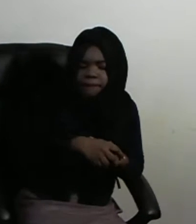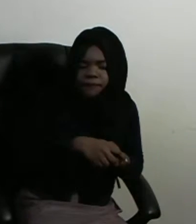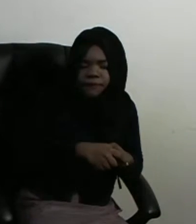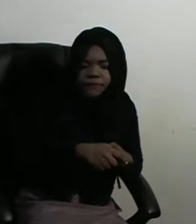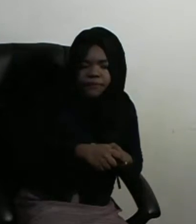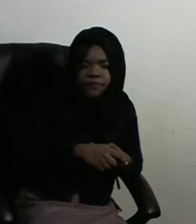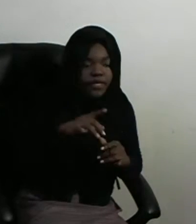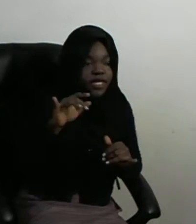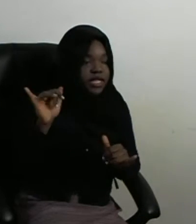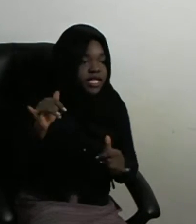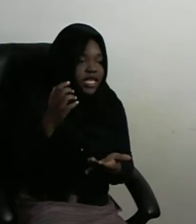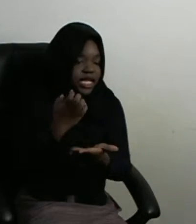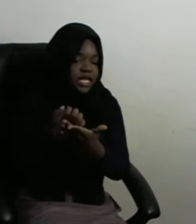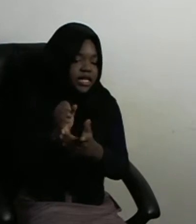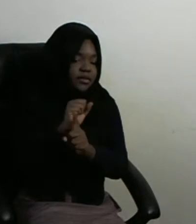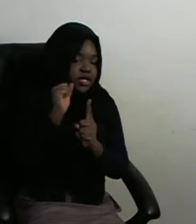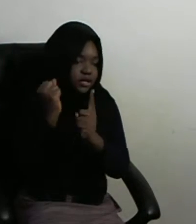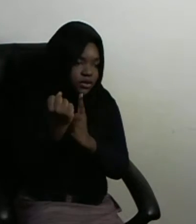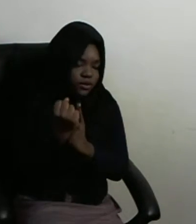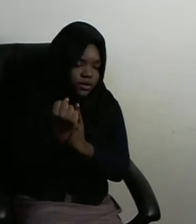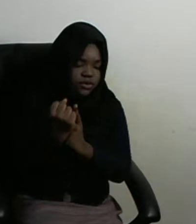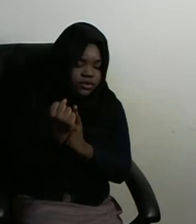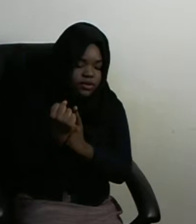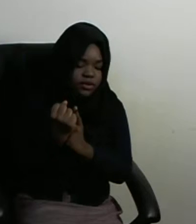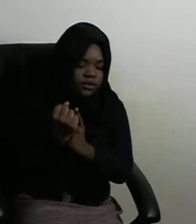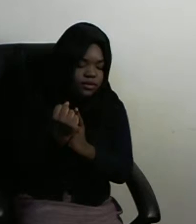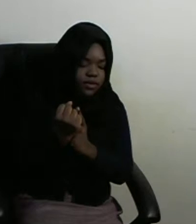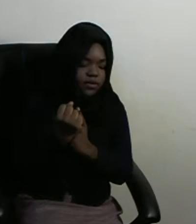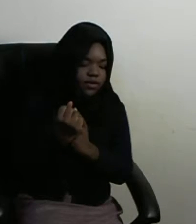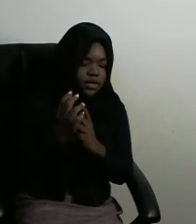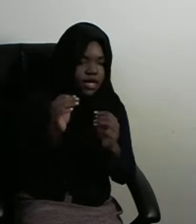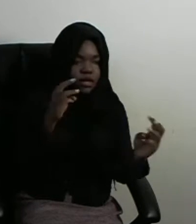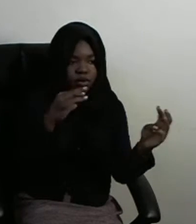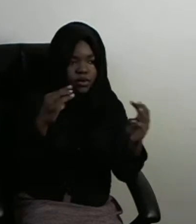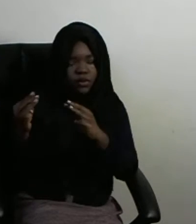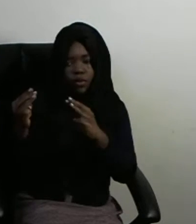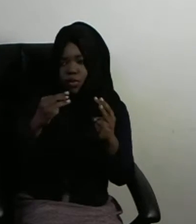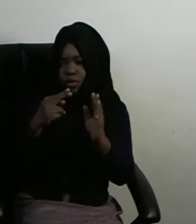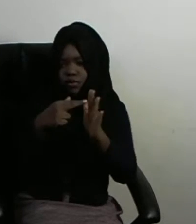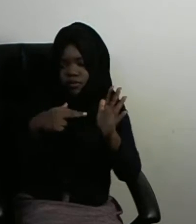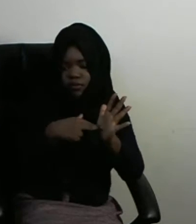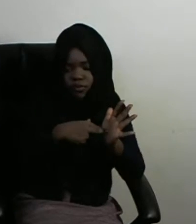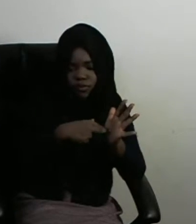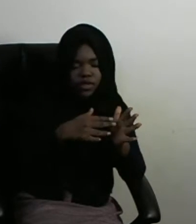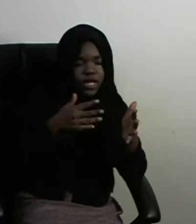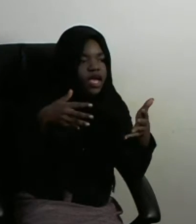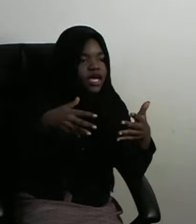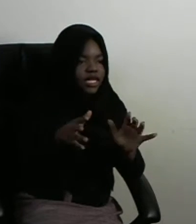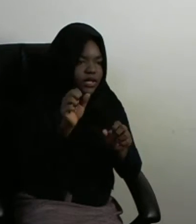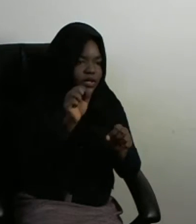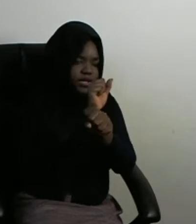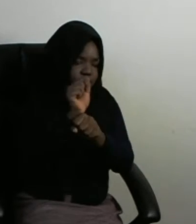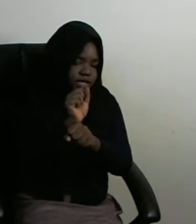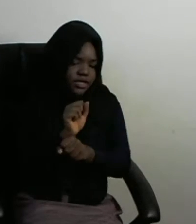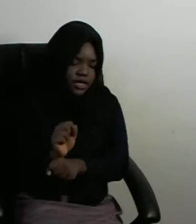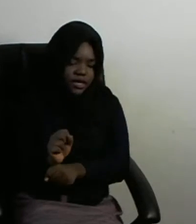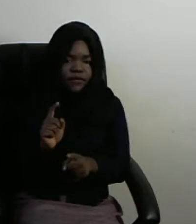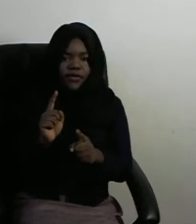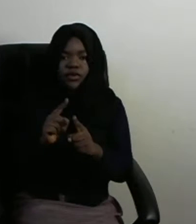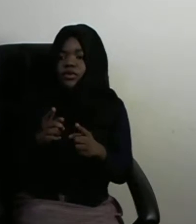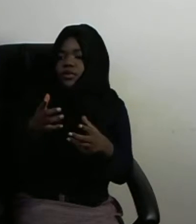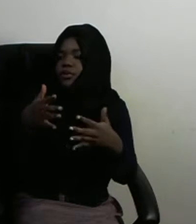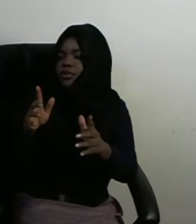the economic situation and the war rules allowed slavery to